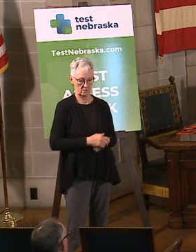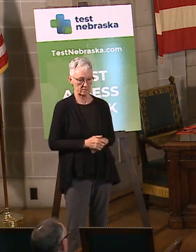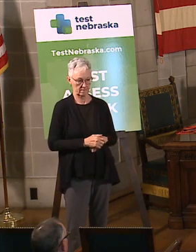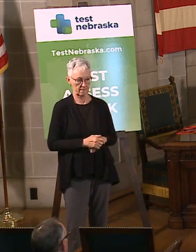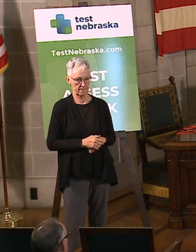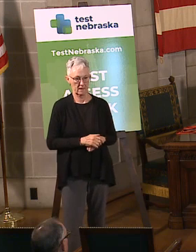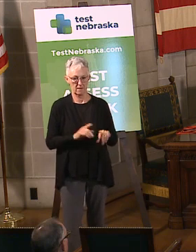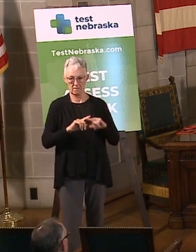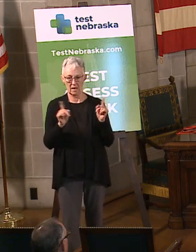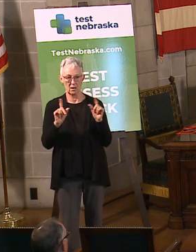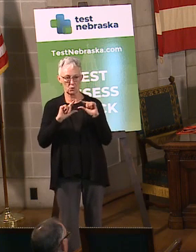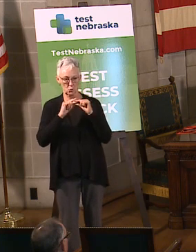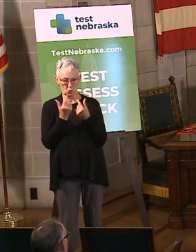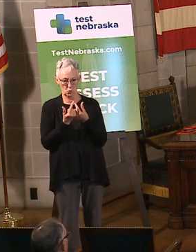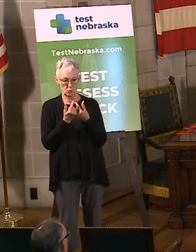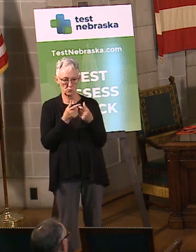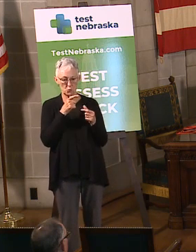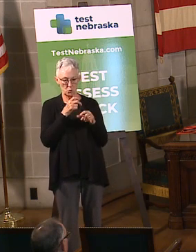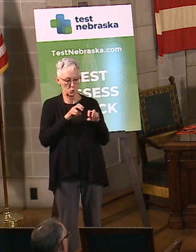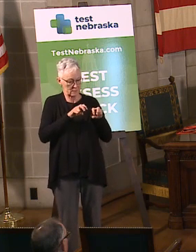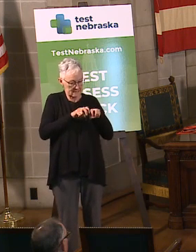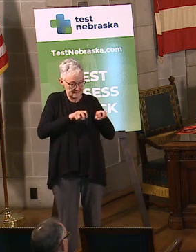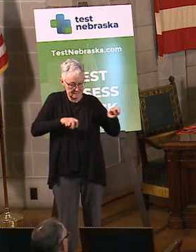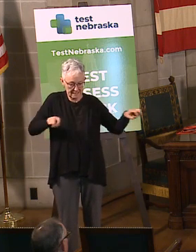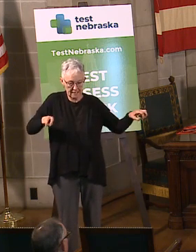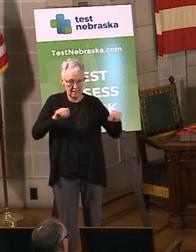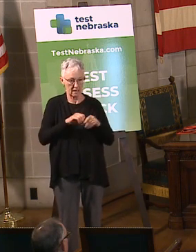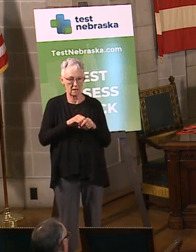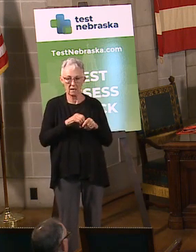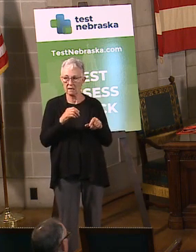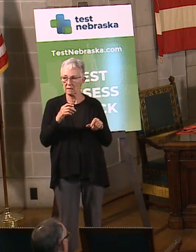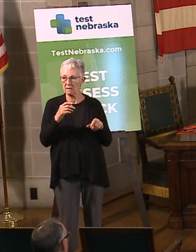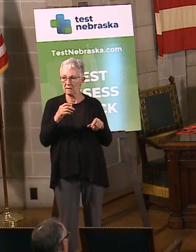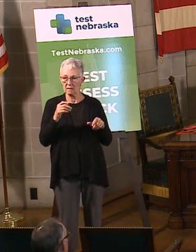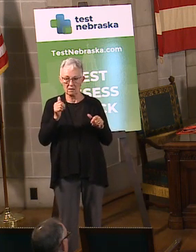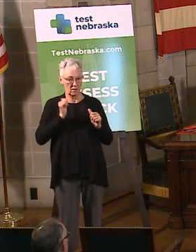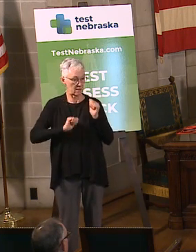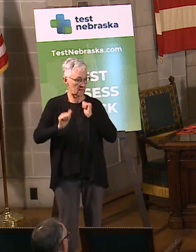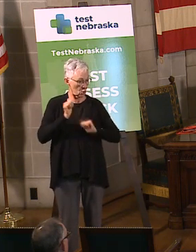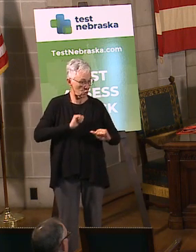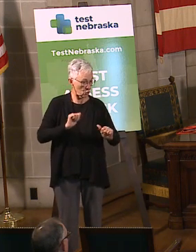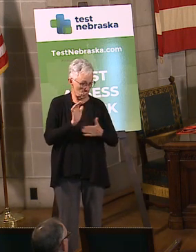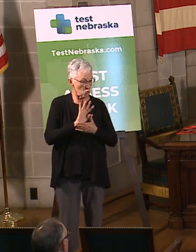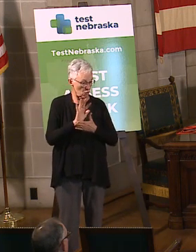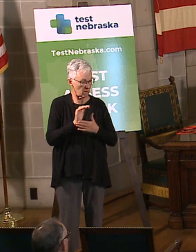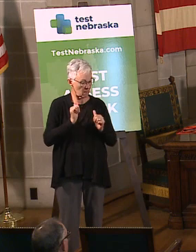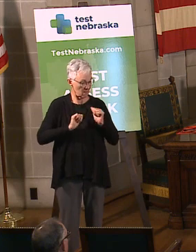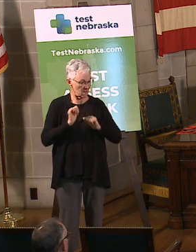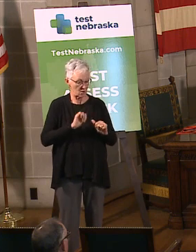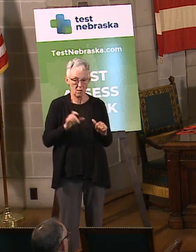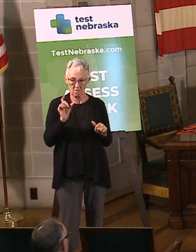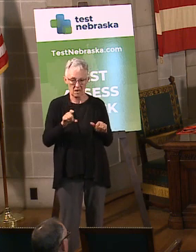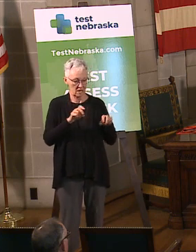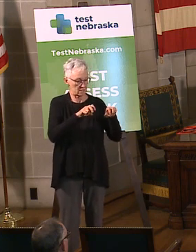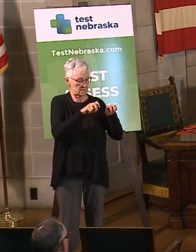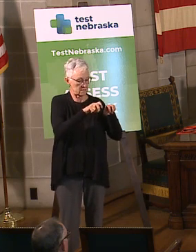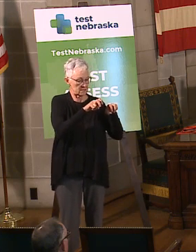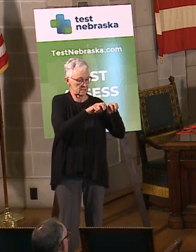longer larger than 6 people. You got to have 6 feet of separation, separating out between people, and so